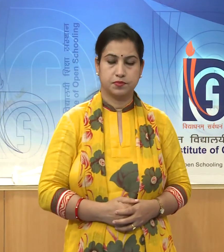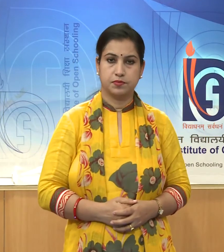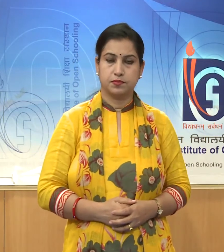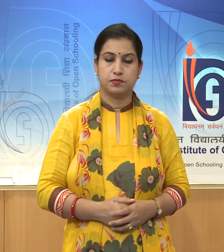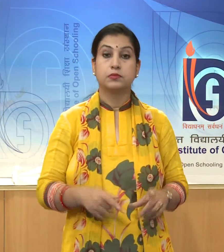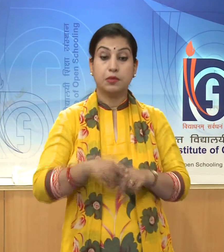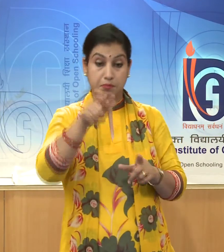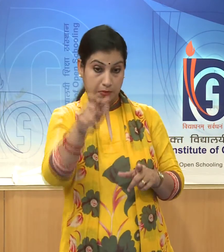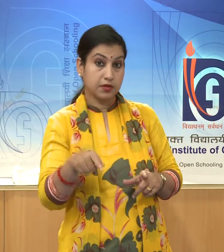The artists